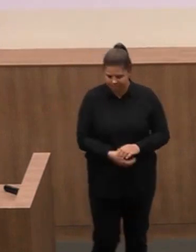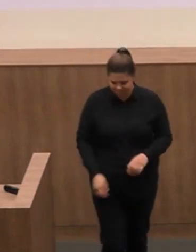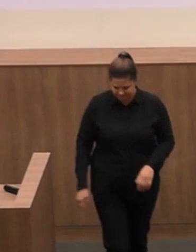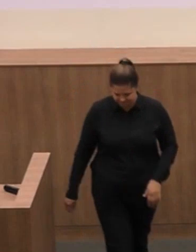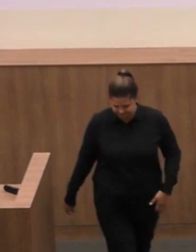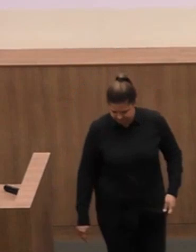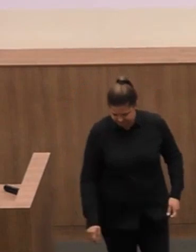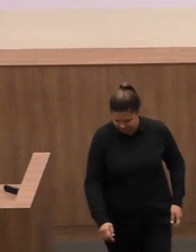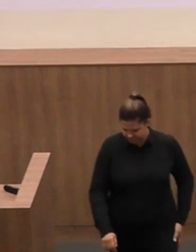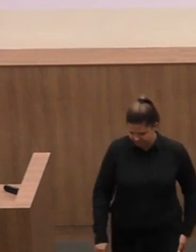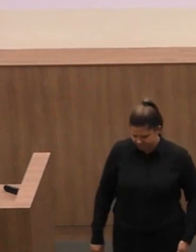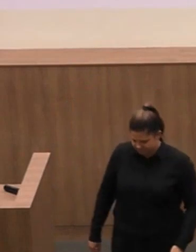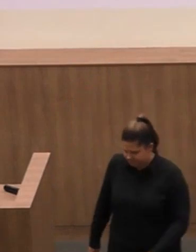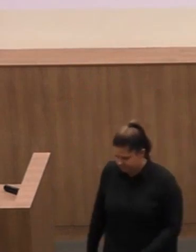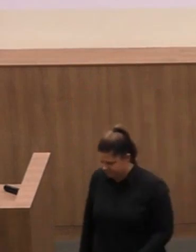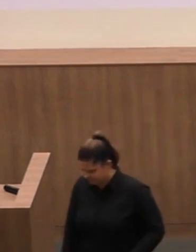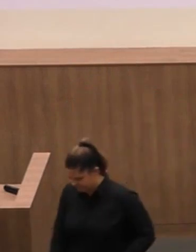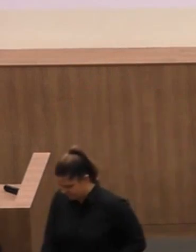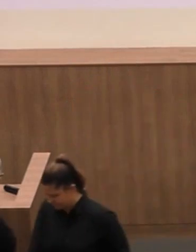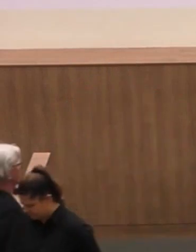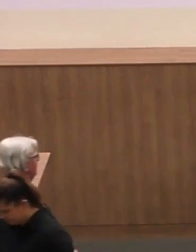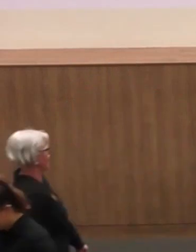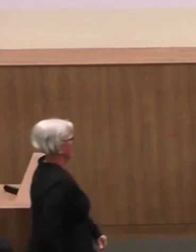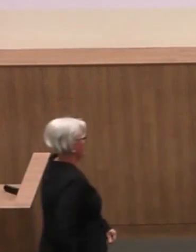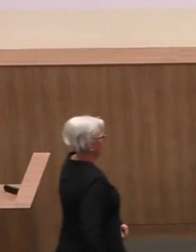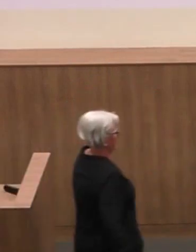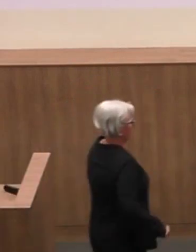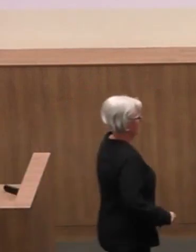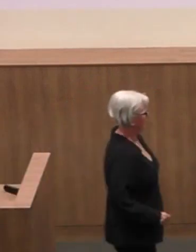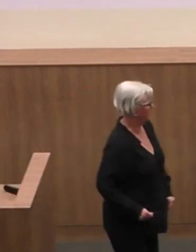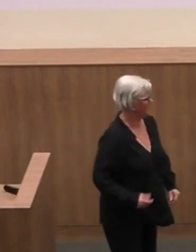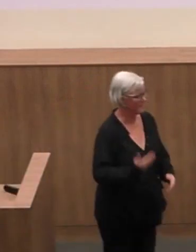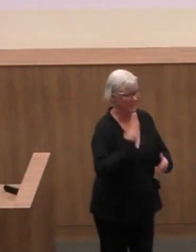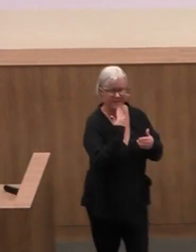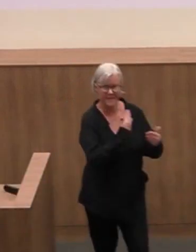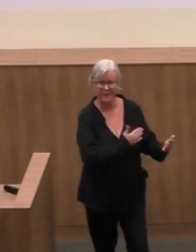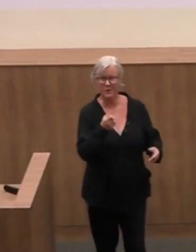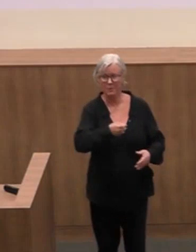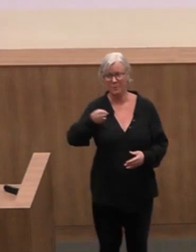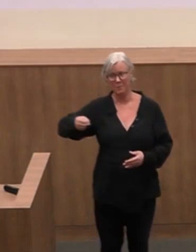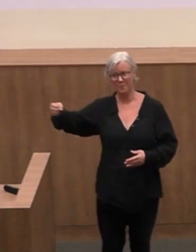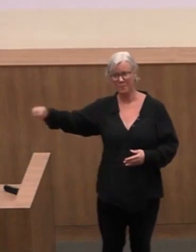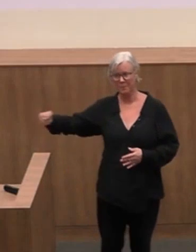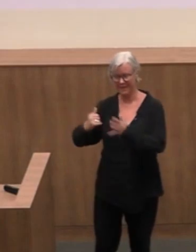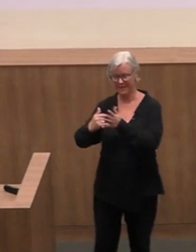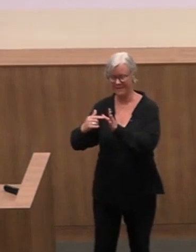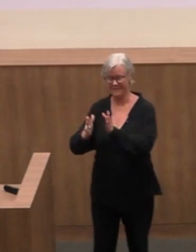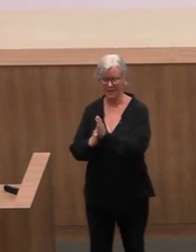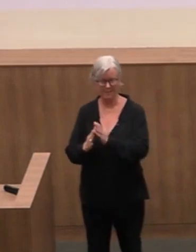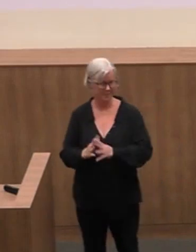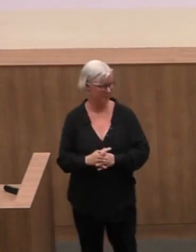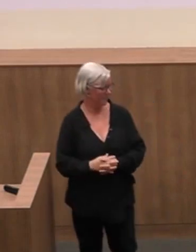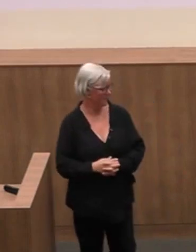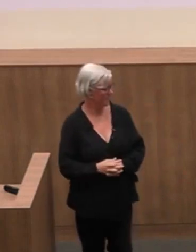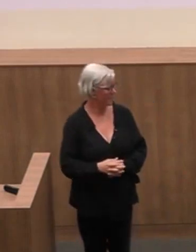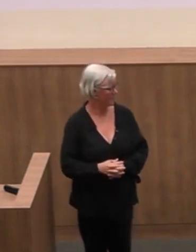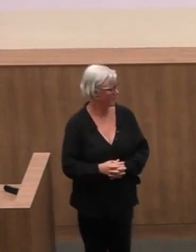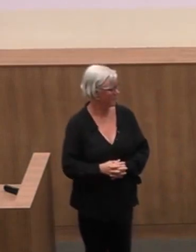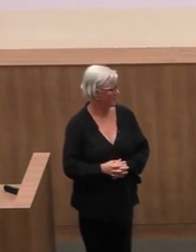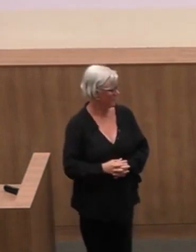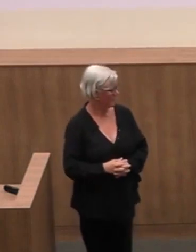Thank you. That was, we might head down to Sam, if that's okay. Yes, thank you. I think that is